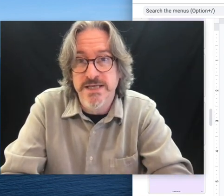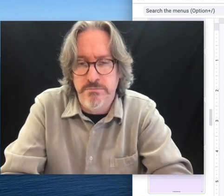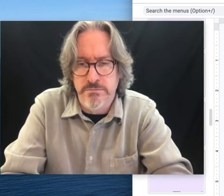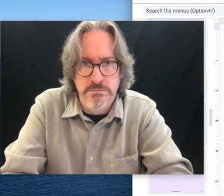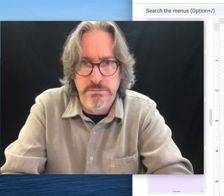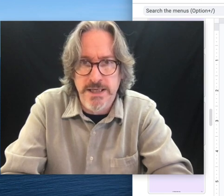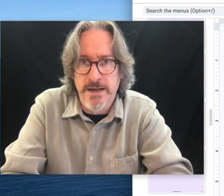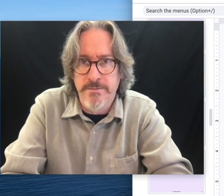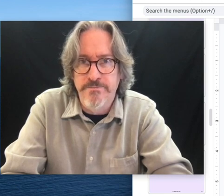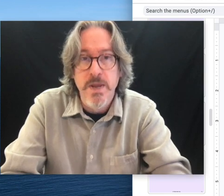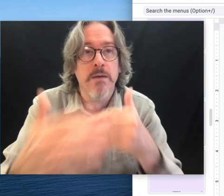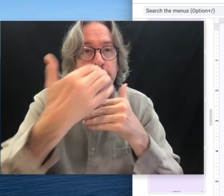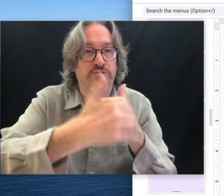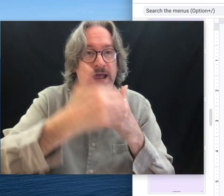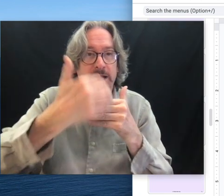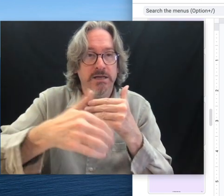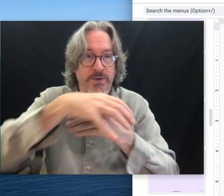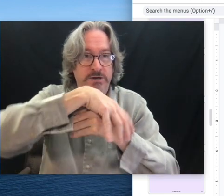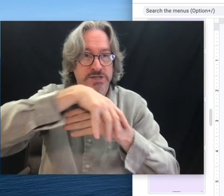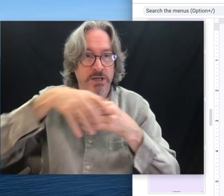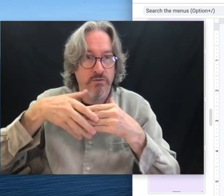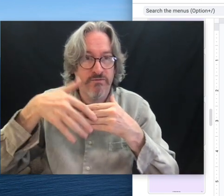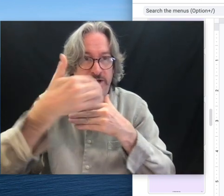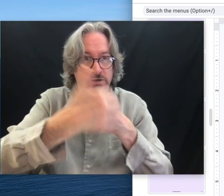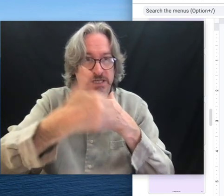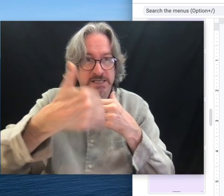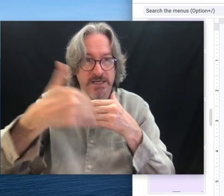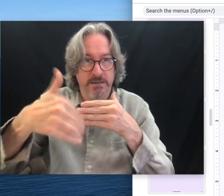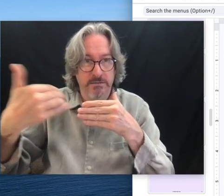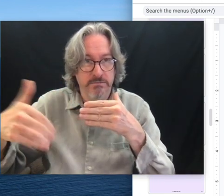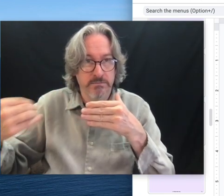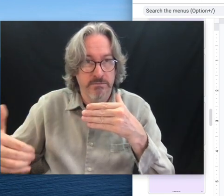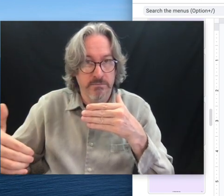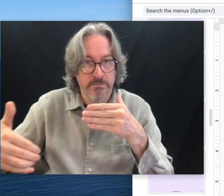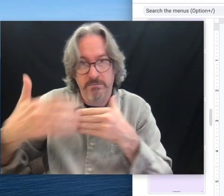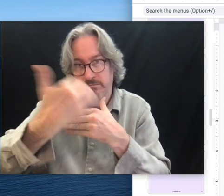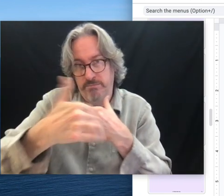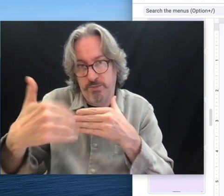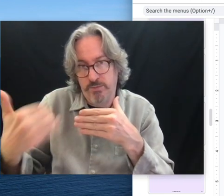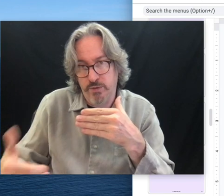goods again, bread. So here's the loaf, and you're slicing.